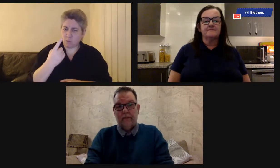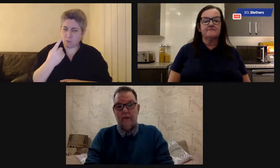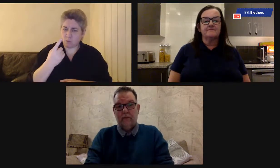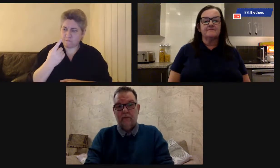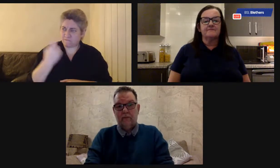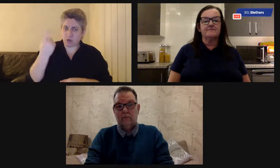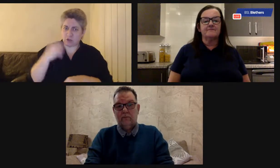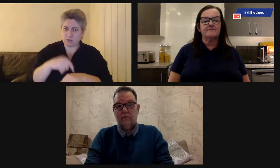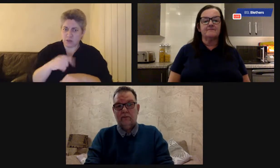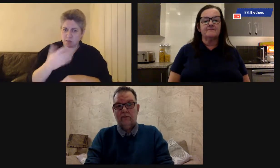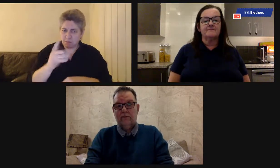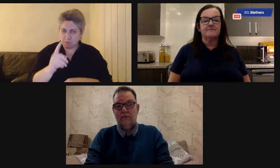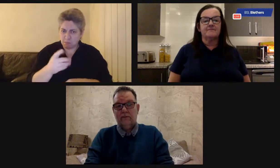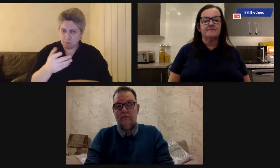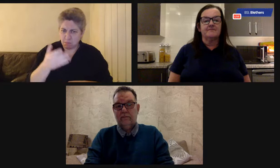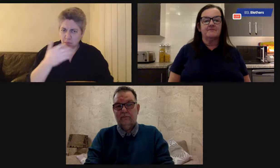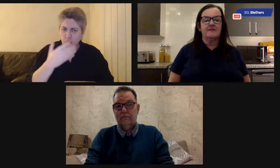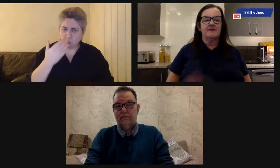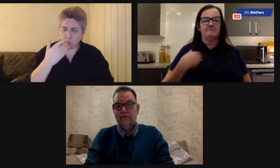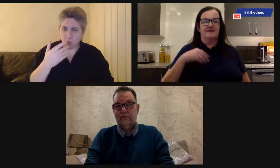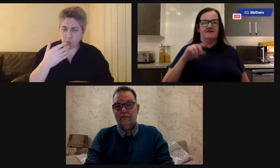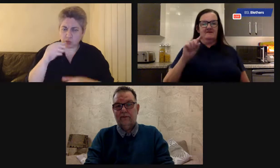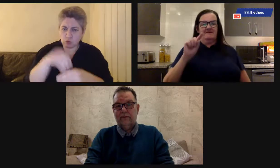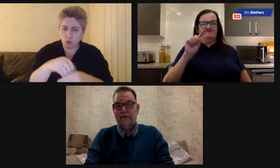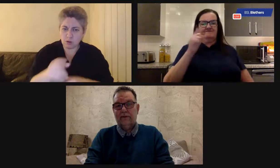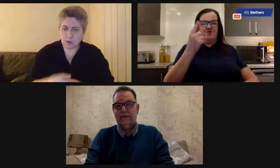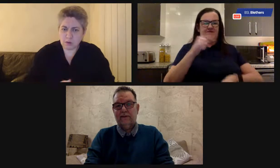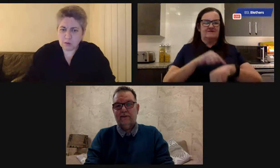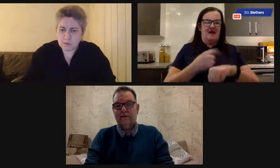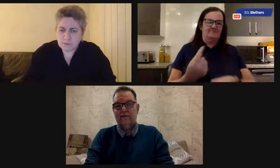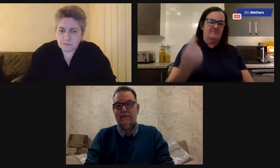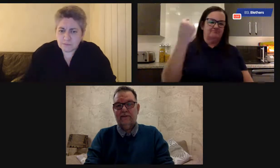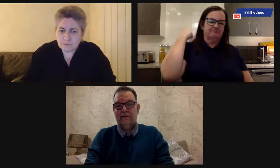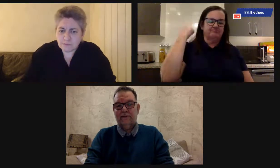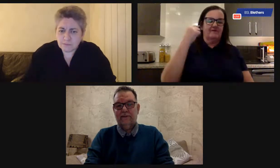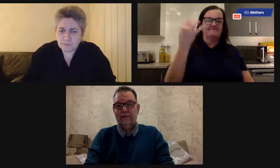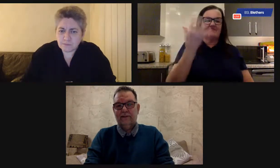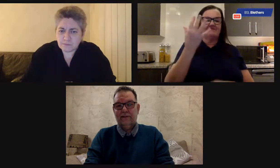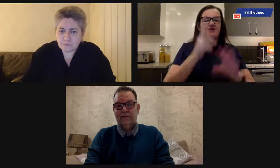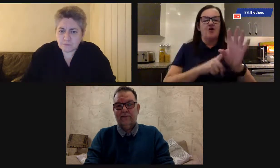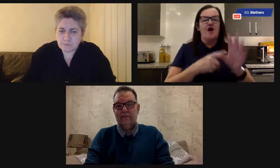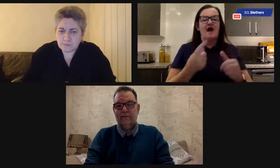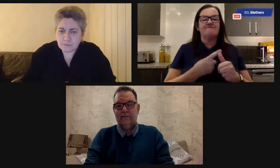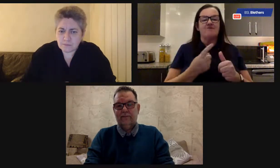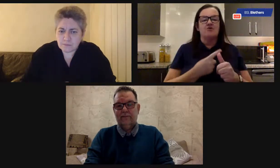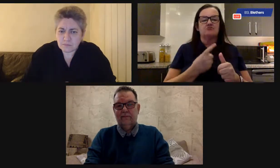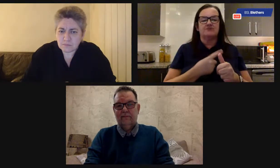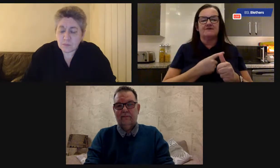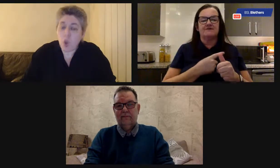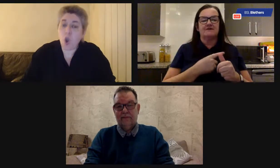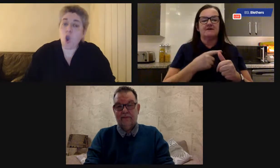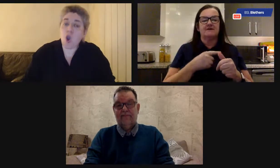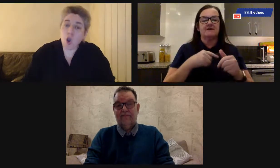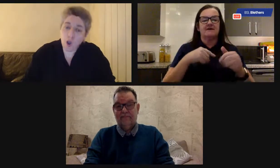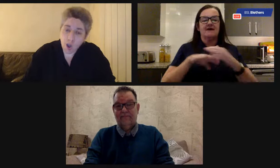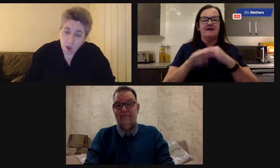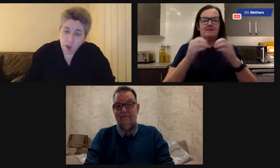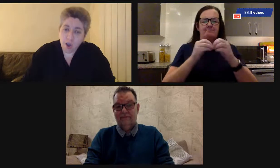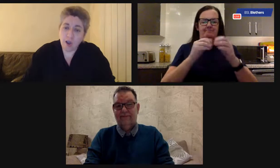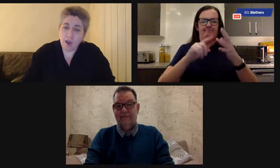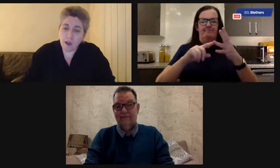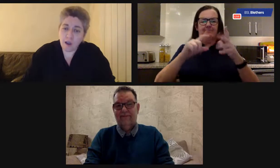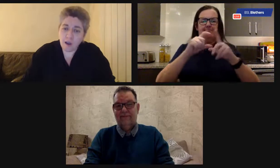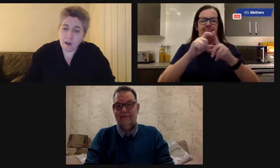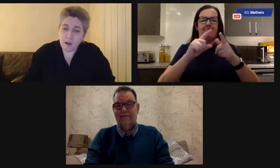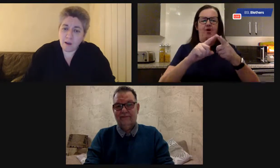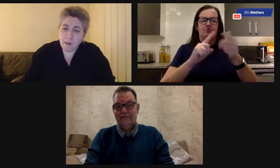have you often went to, the events, or when was your first time? Oh, my first time